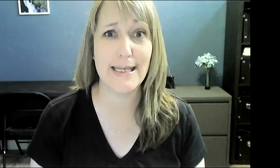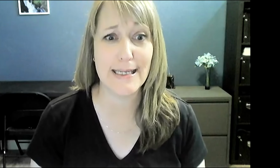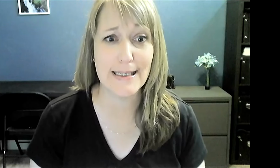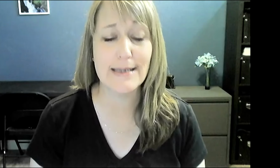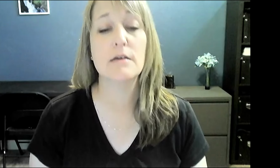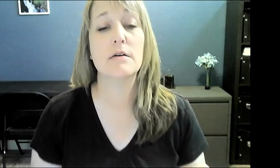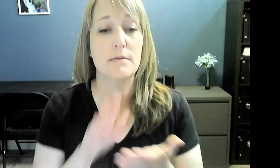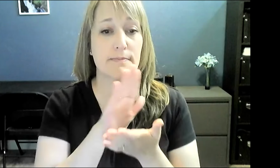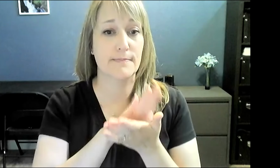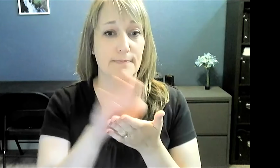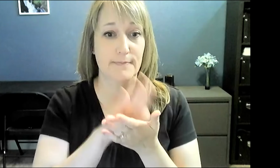cleaning.